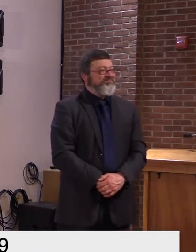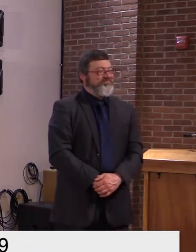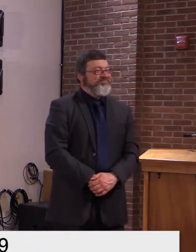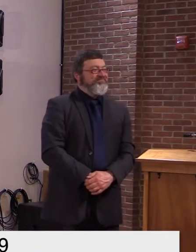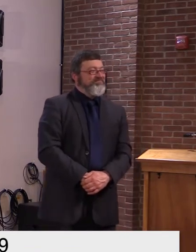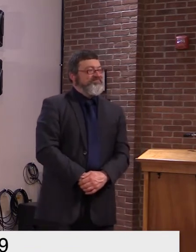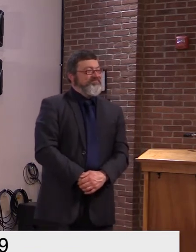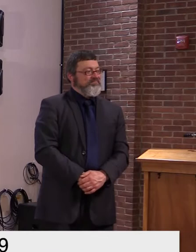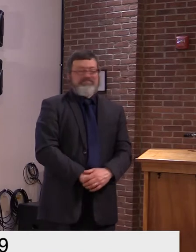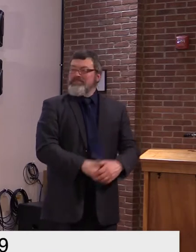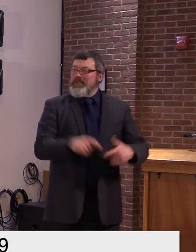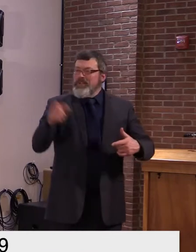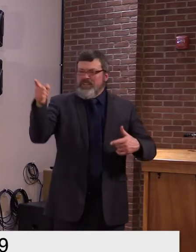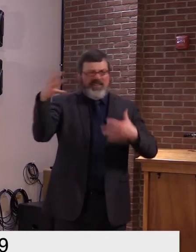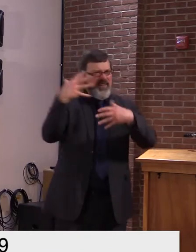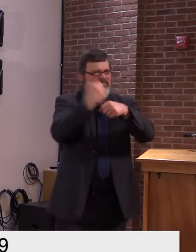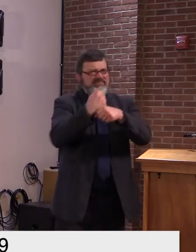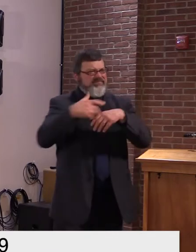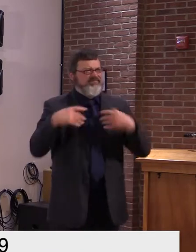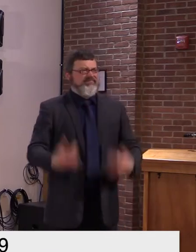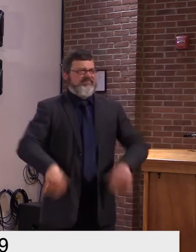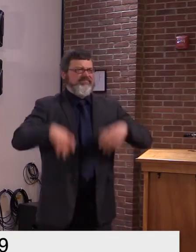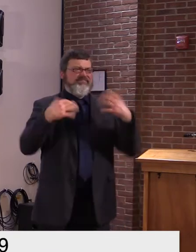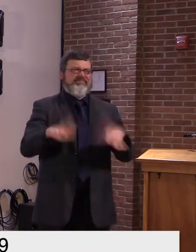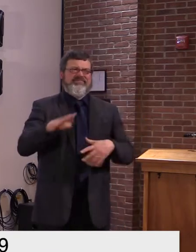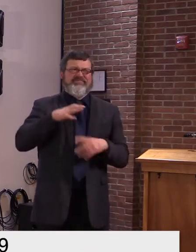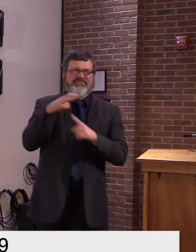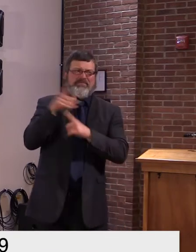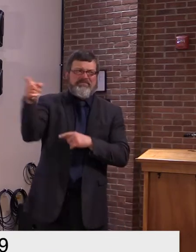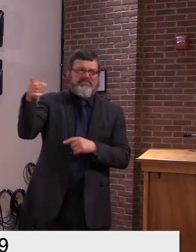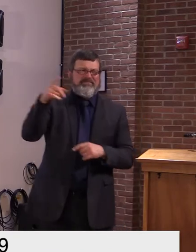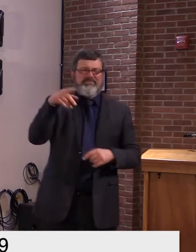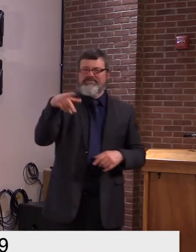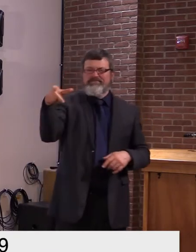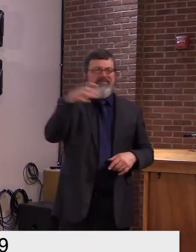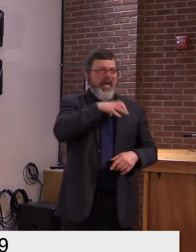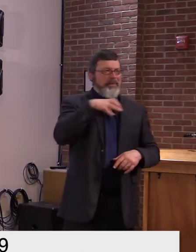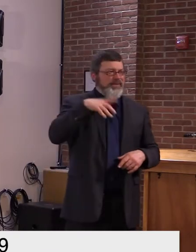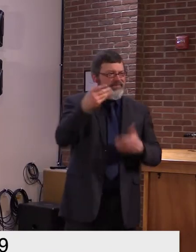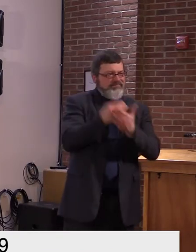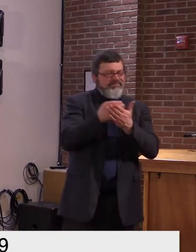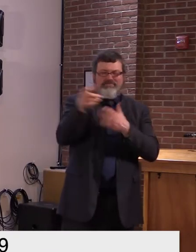Thank you very much. I think I'll go off script for a second,